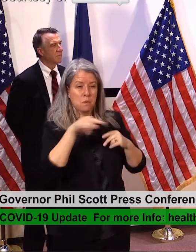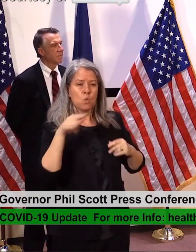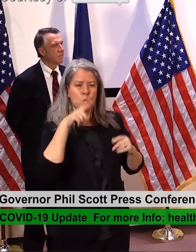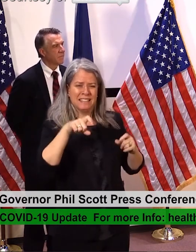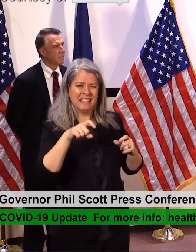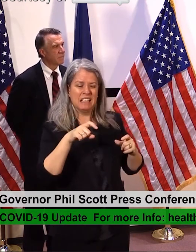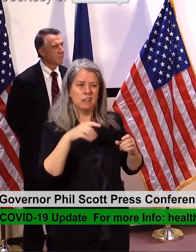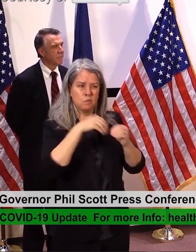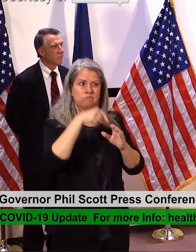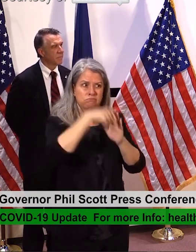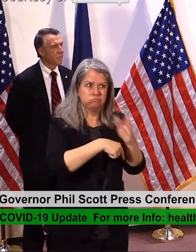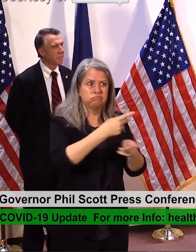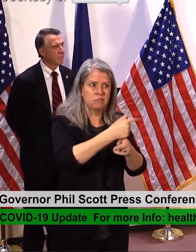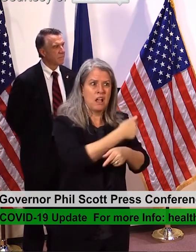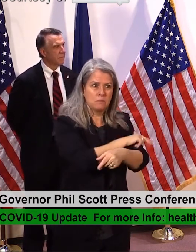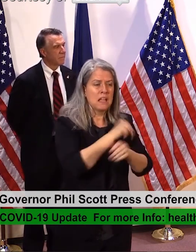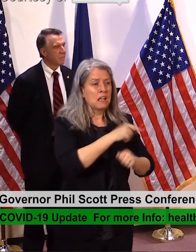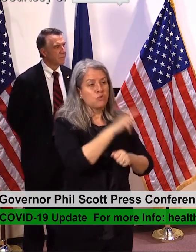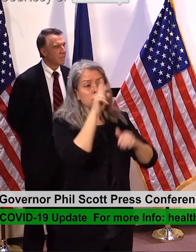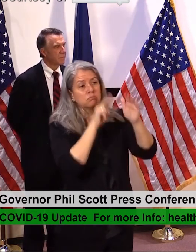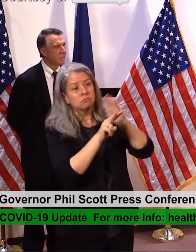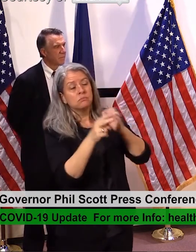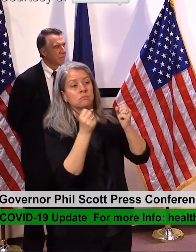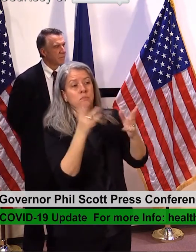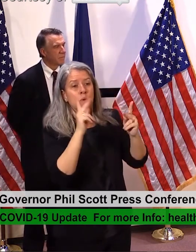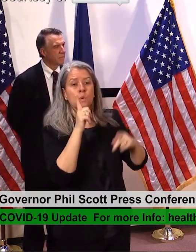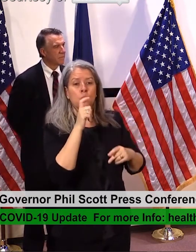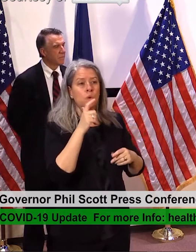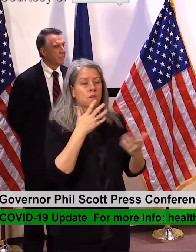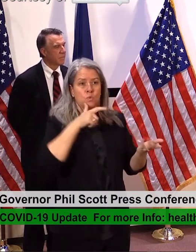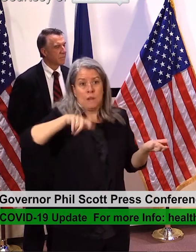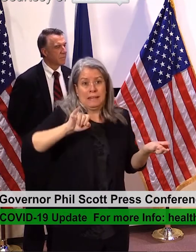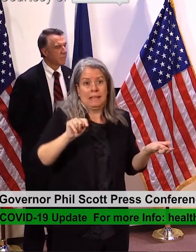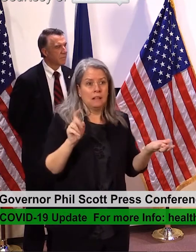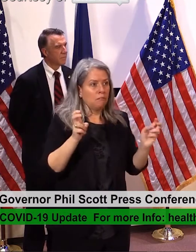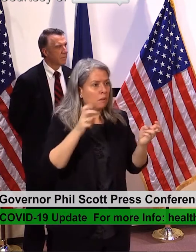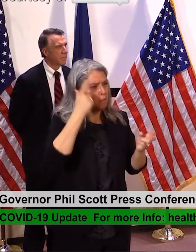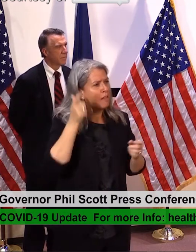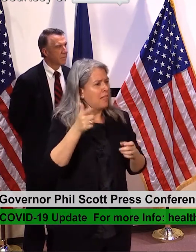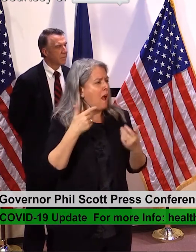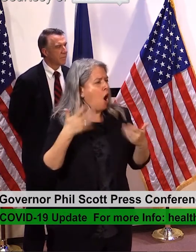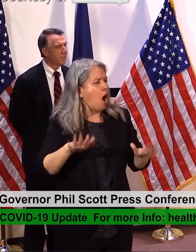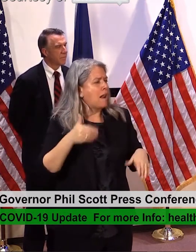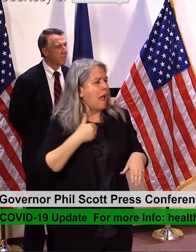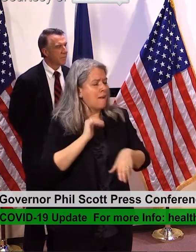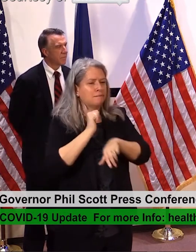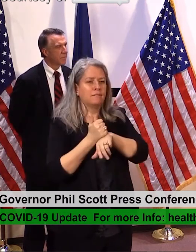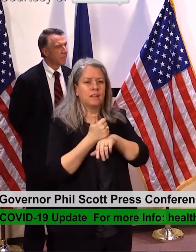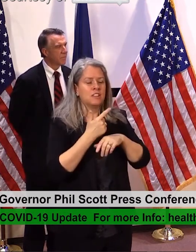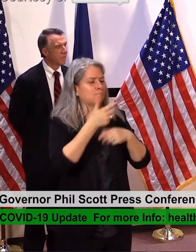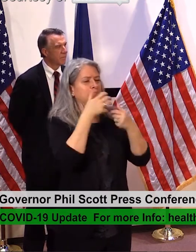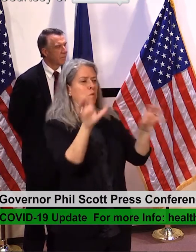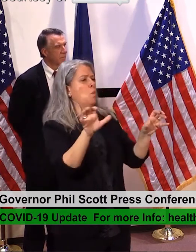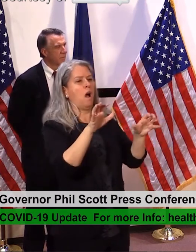usage estimates patients who might not need that care because they are under advanced directives